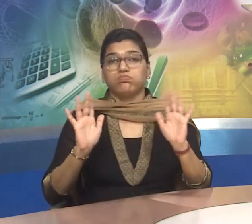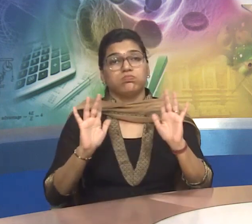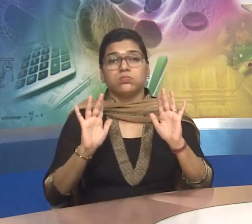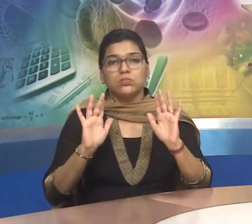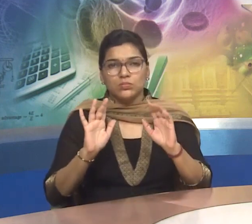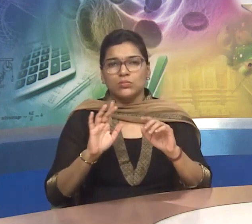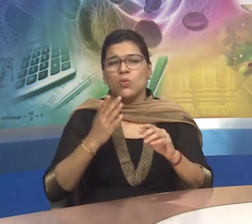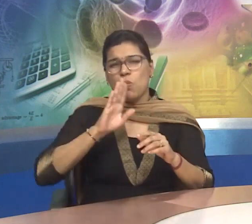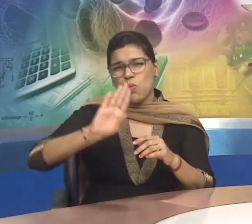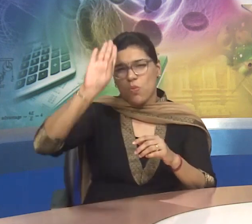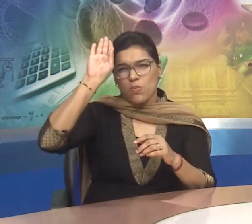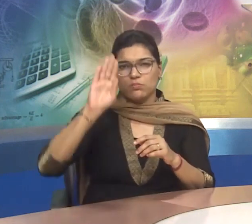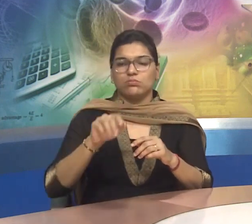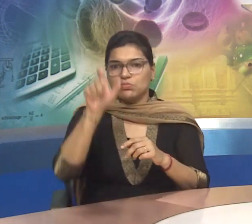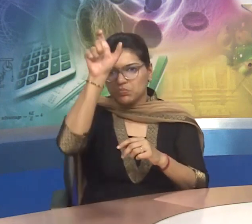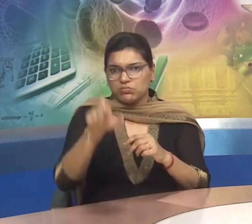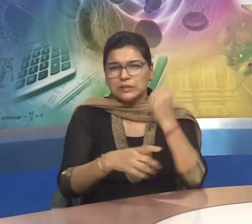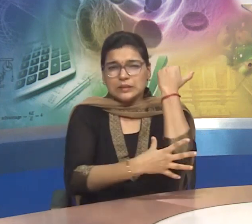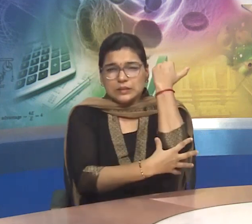This word is untouchability.